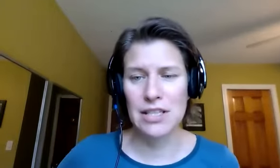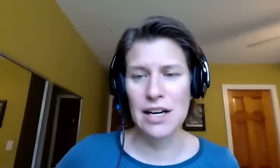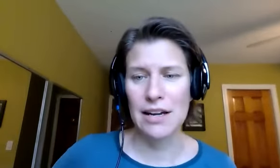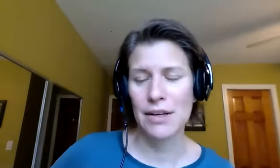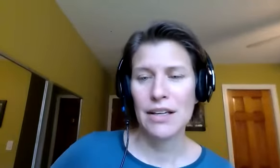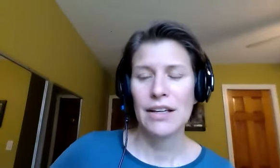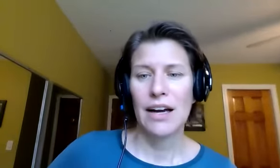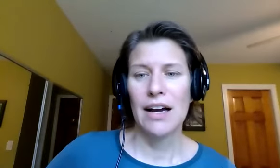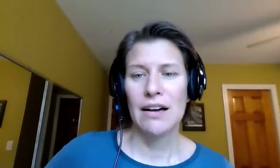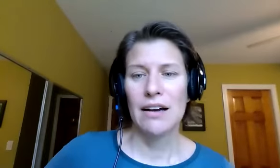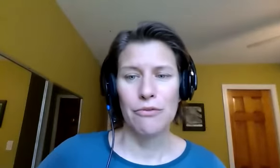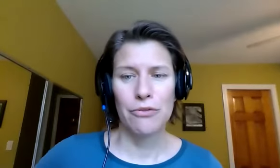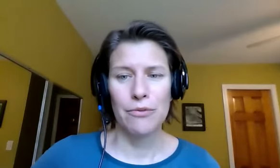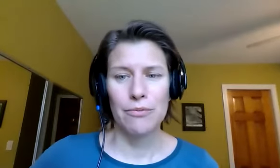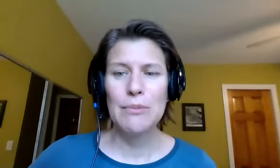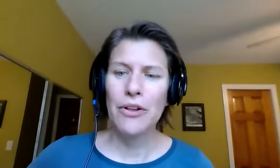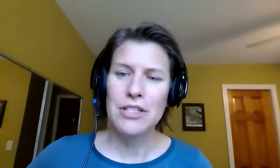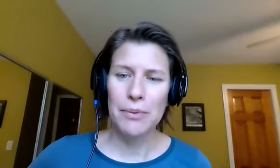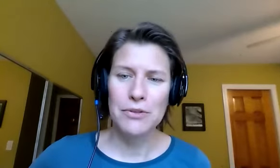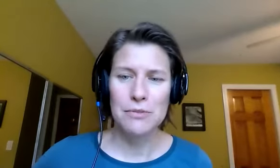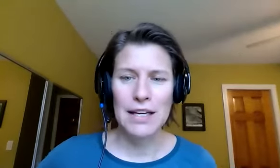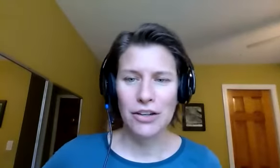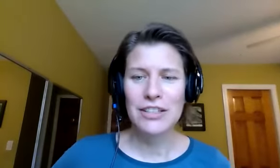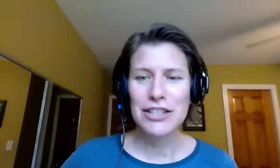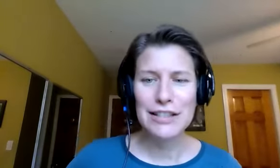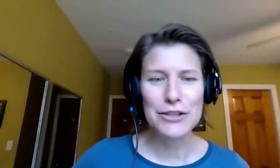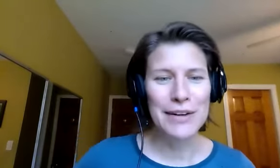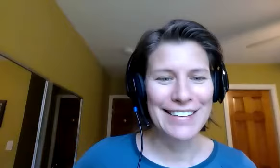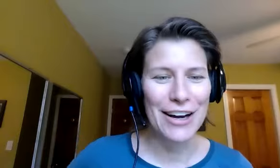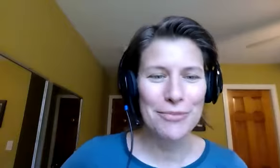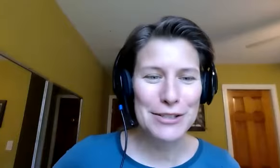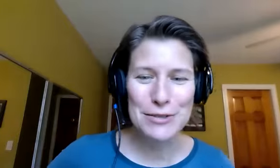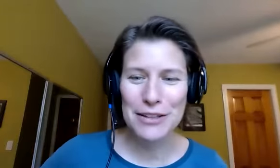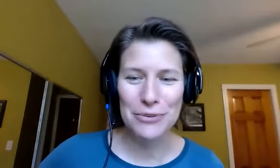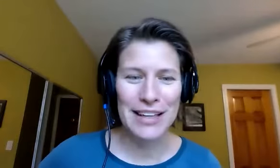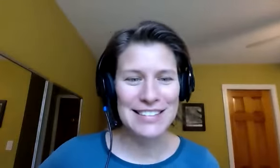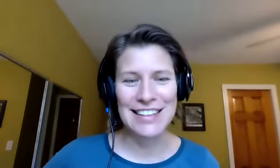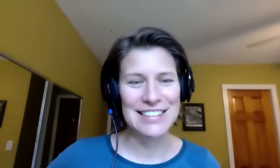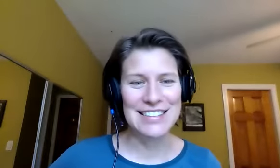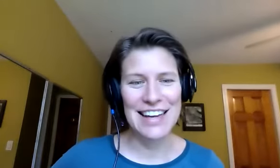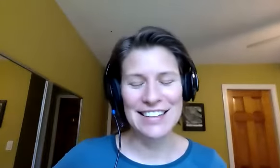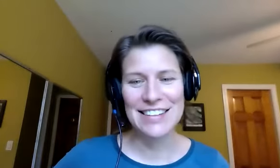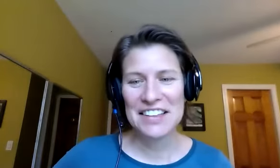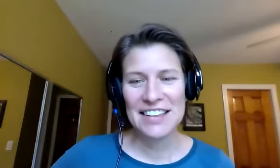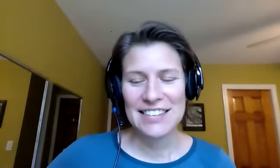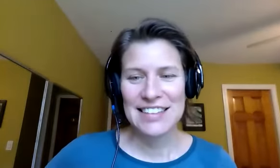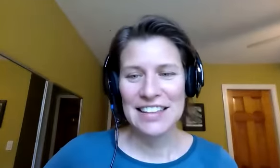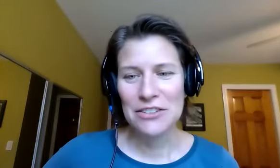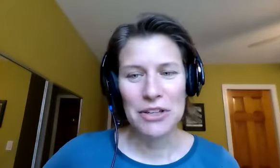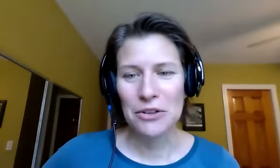time, um, for people that are supposed to be encouraging you and helping you spread your wings. instead telling, you know,